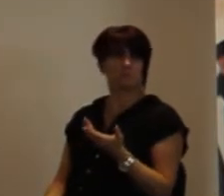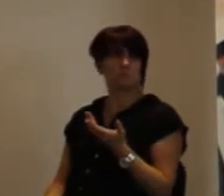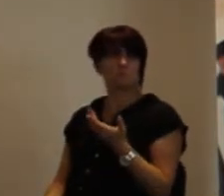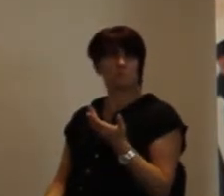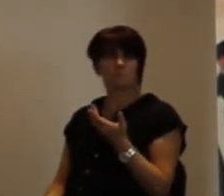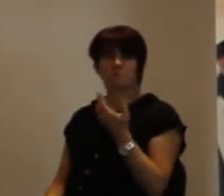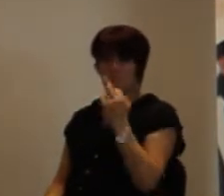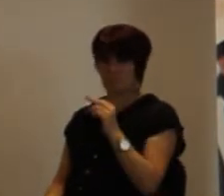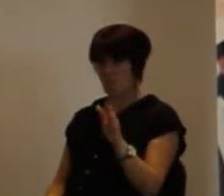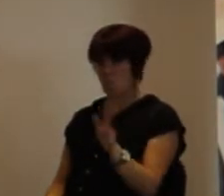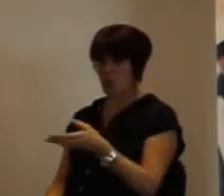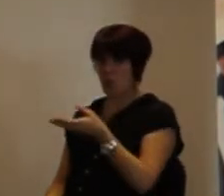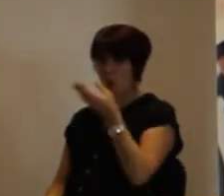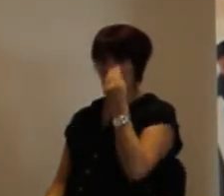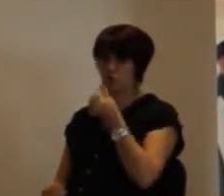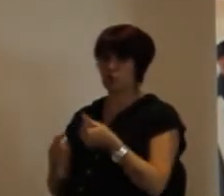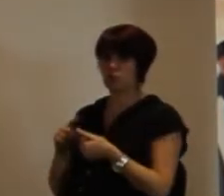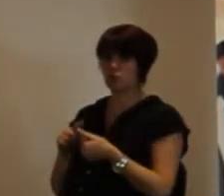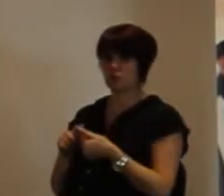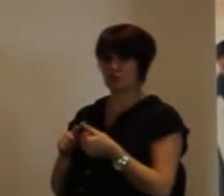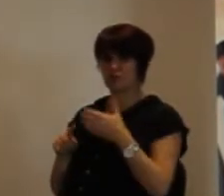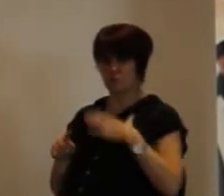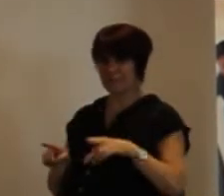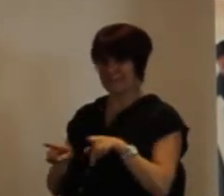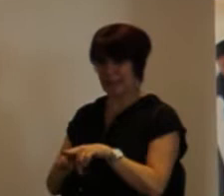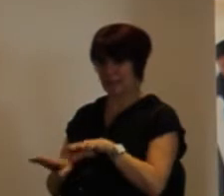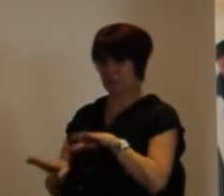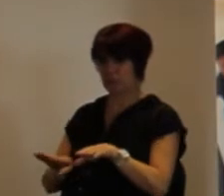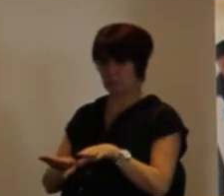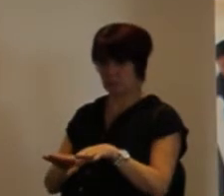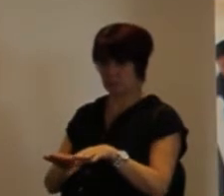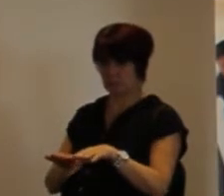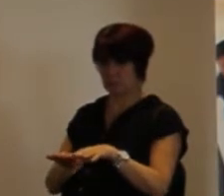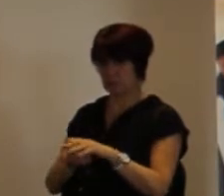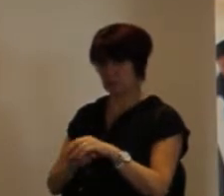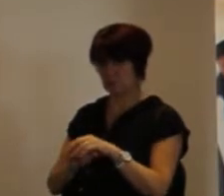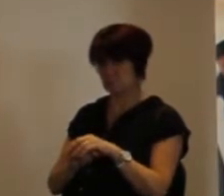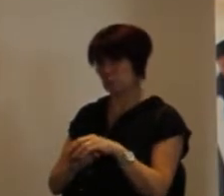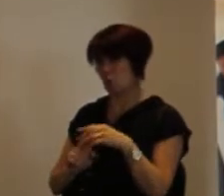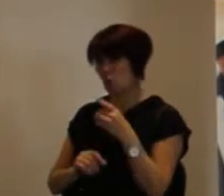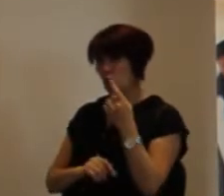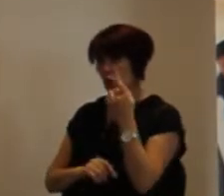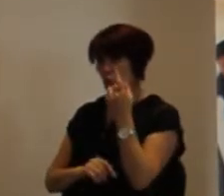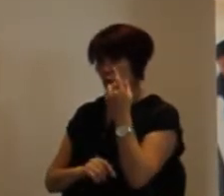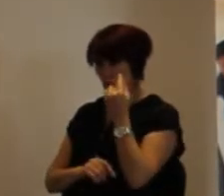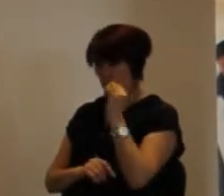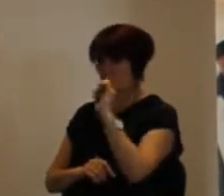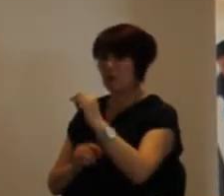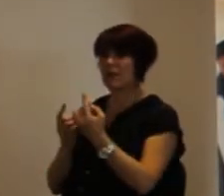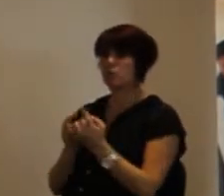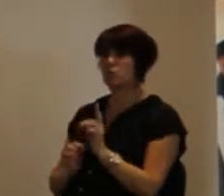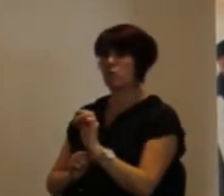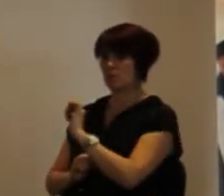that all your learners require the same adjustment, it could be that your issue is